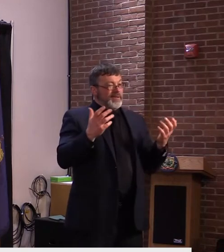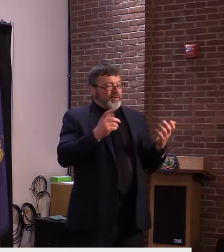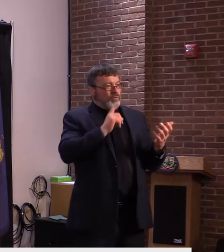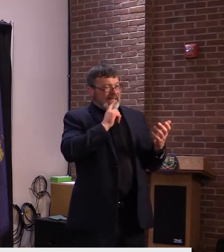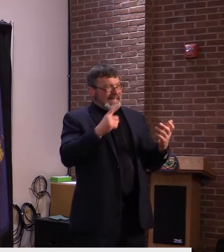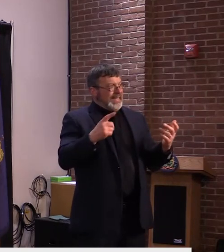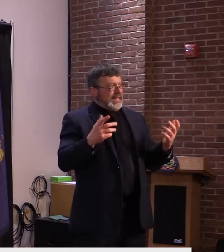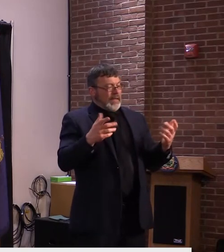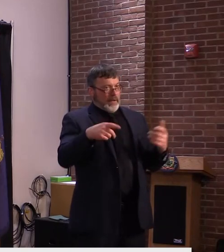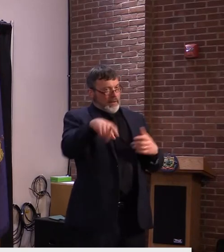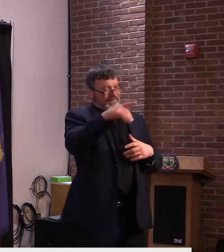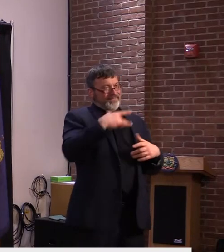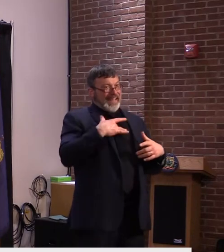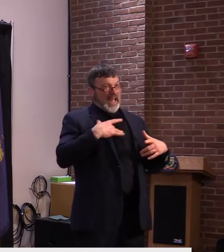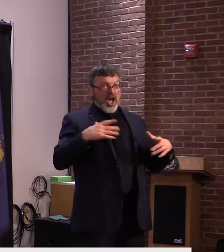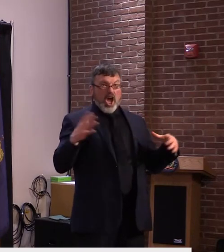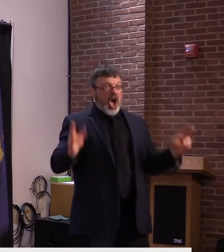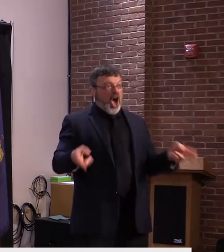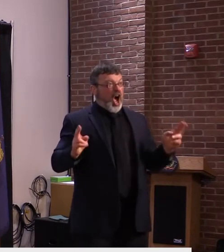worst. So